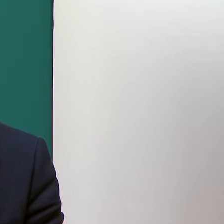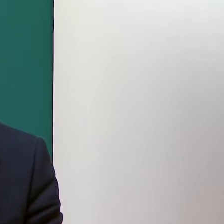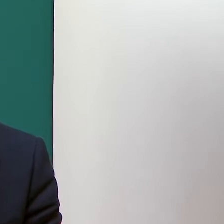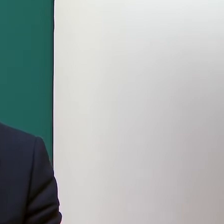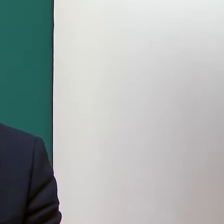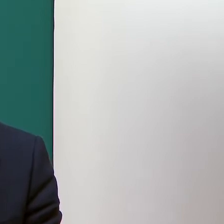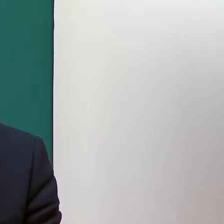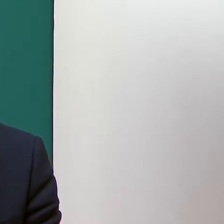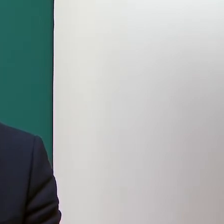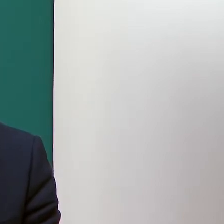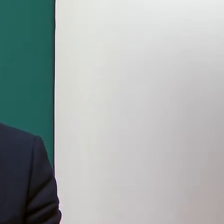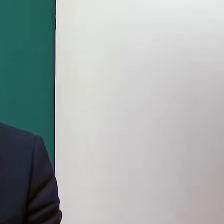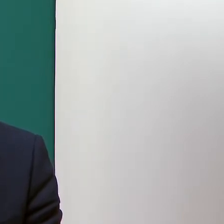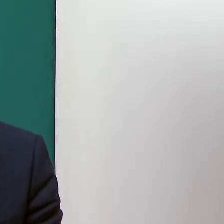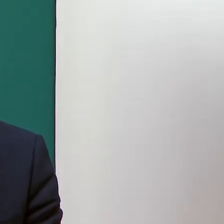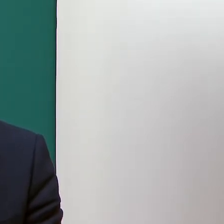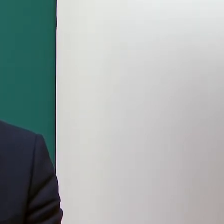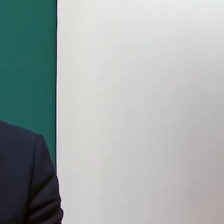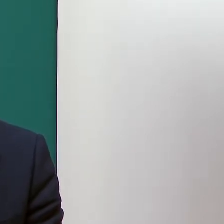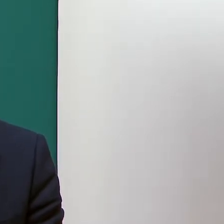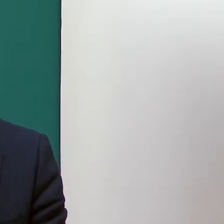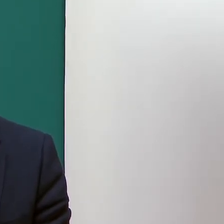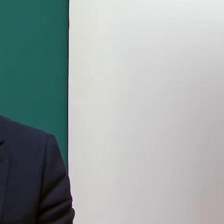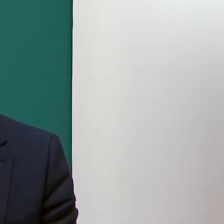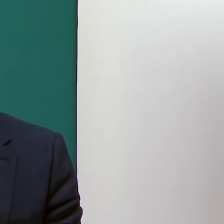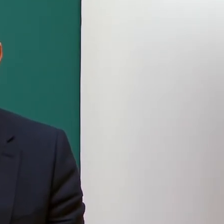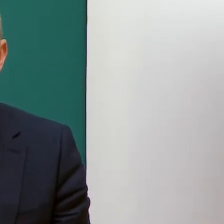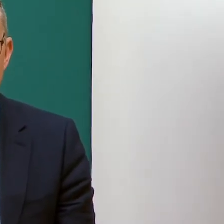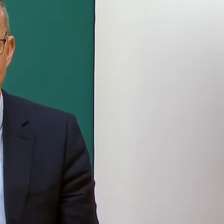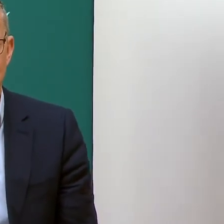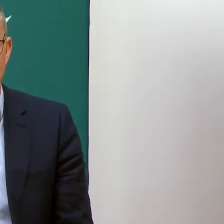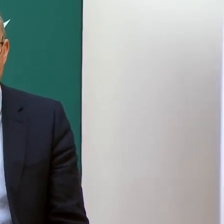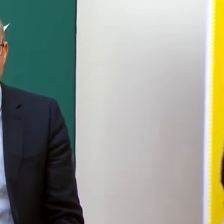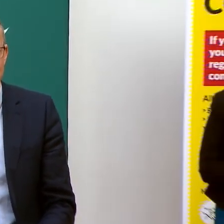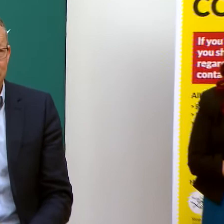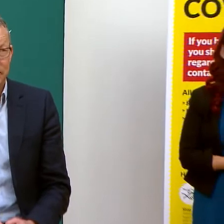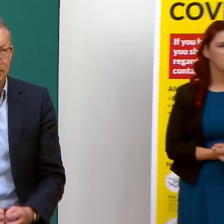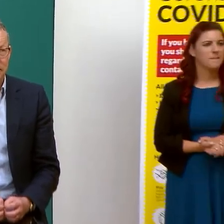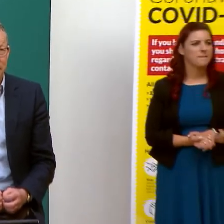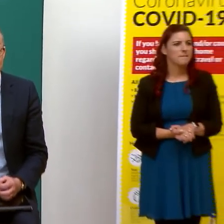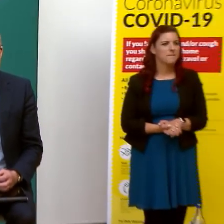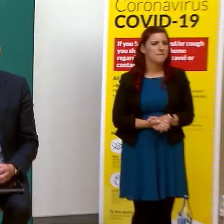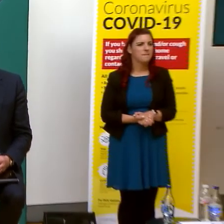Margaret. Any? Paul, yeah, good question.